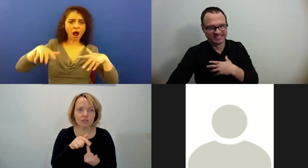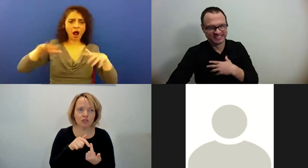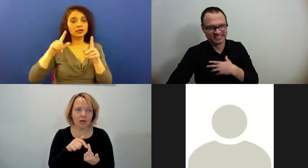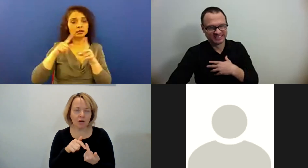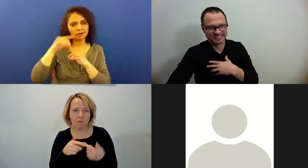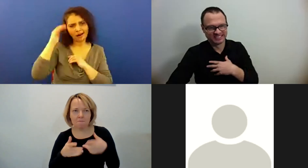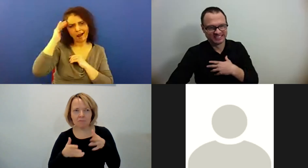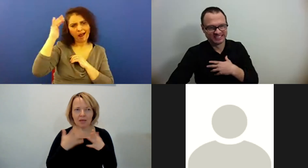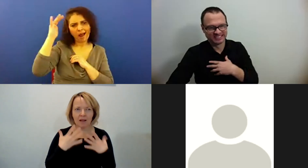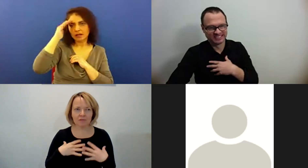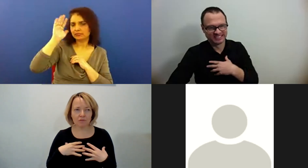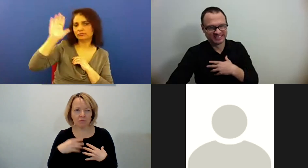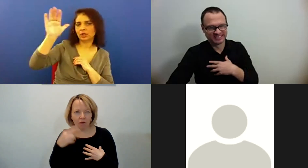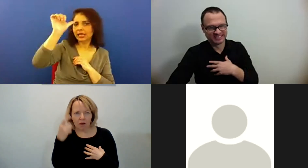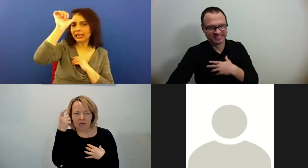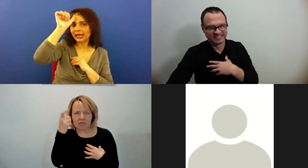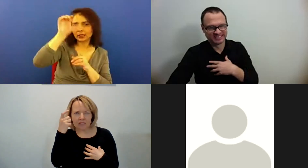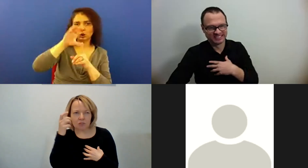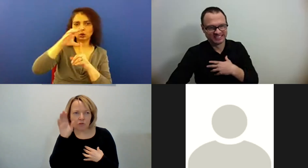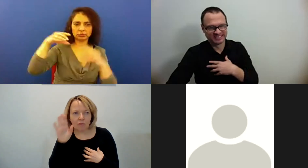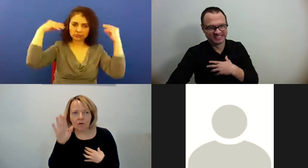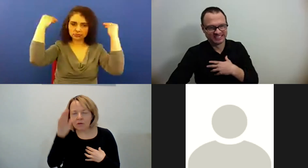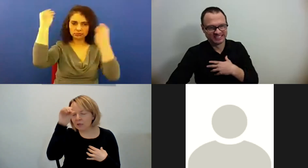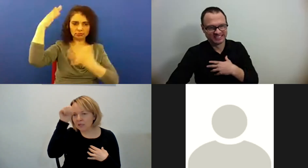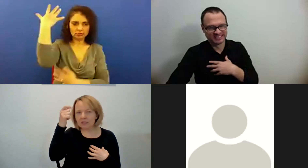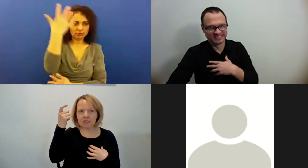learned to become a professional dancer.